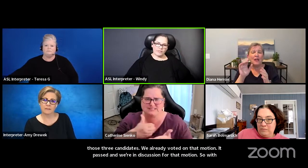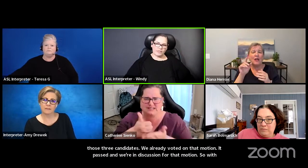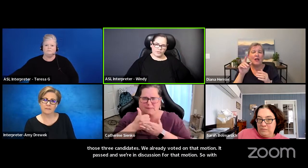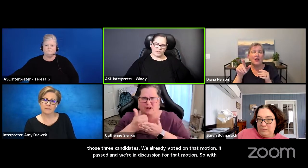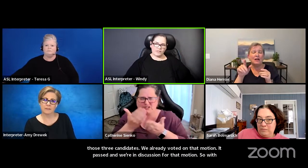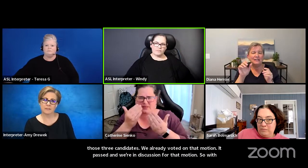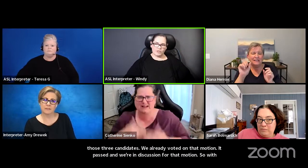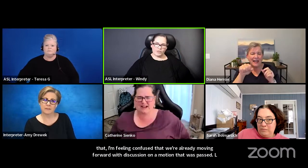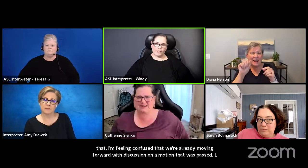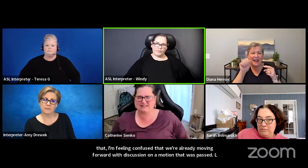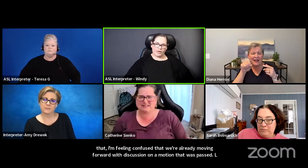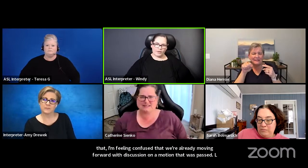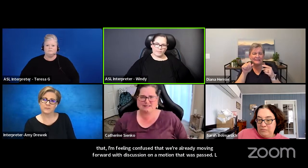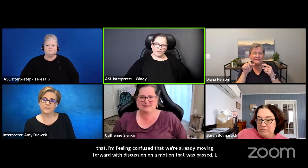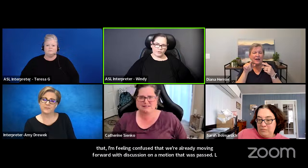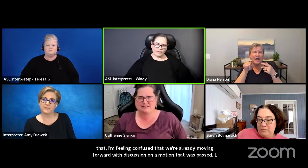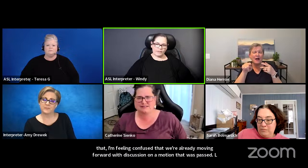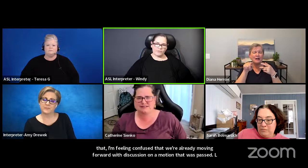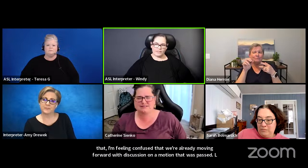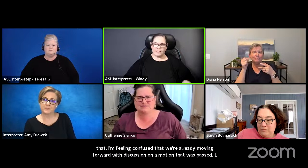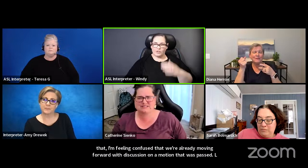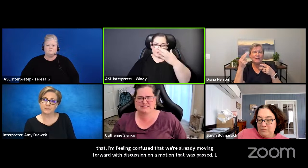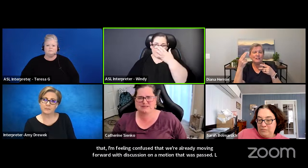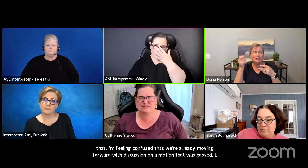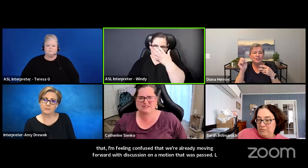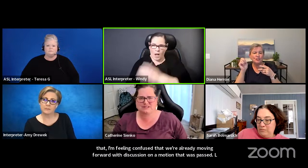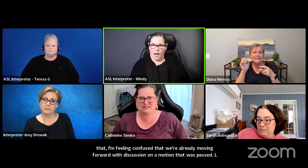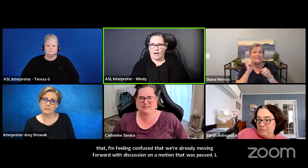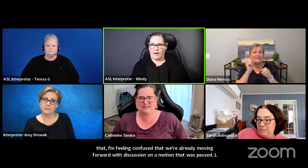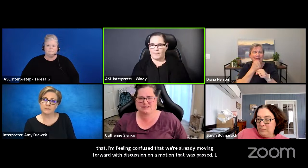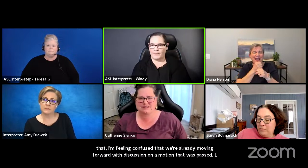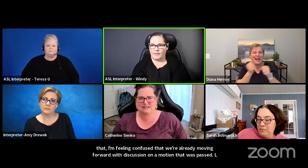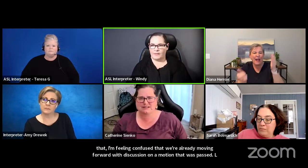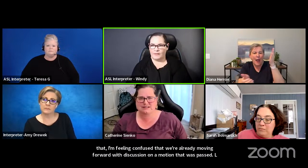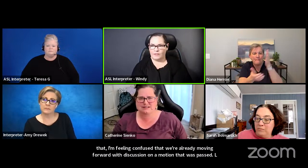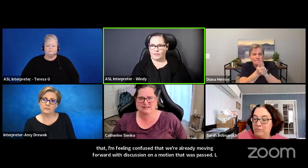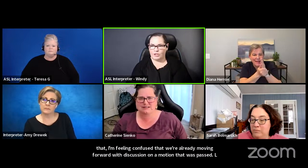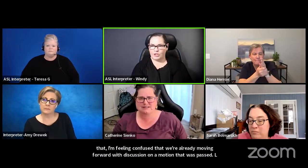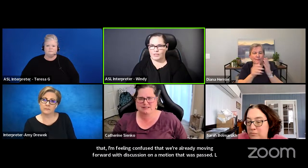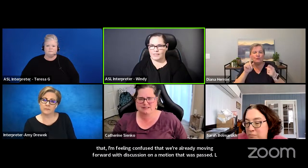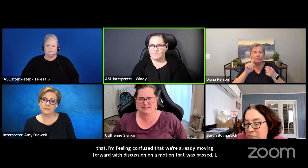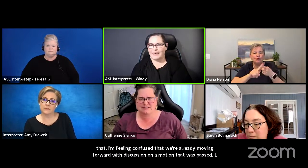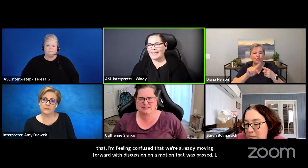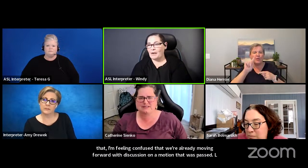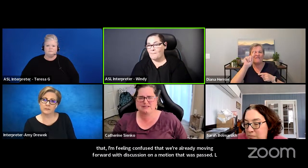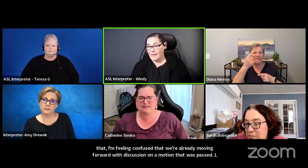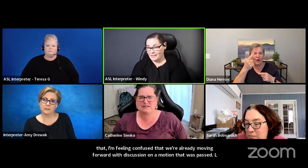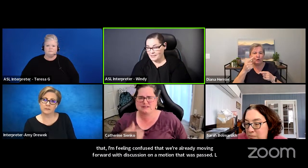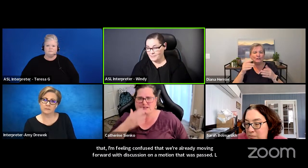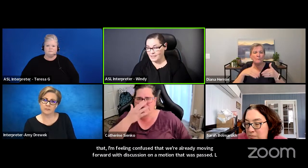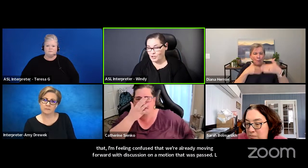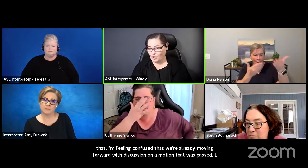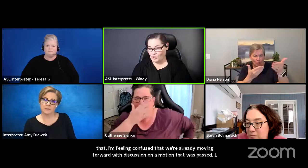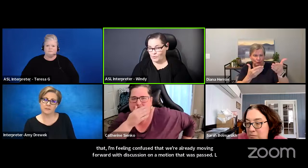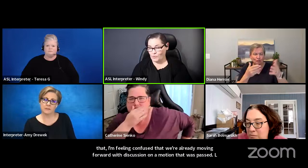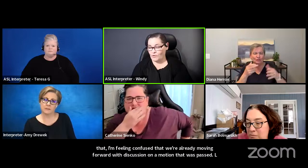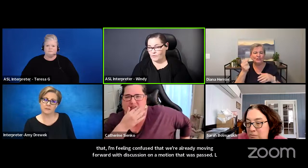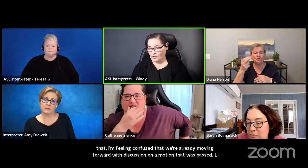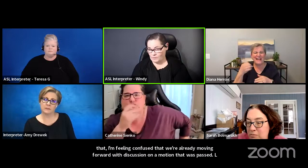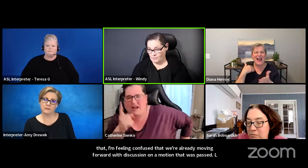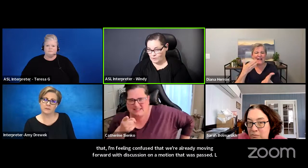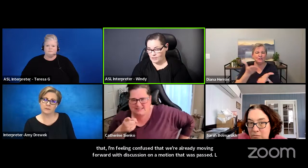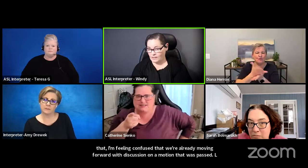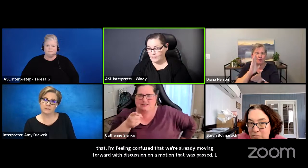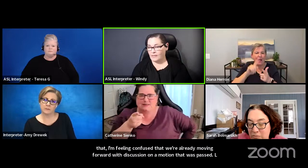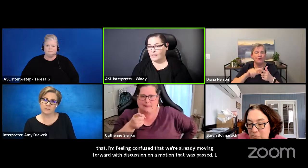Parliamentary procedure, this is Commissioner Herron, parliamentary procedure she's making an amendment to